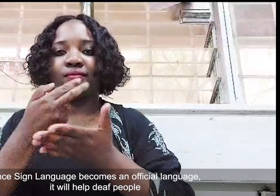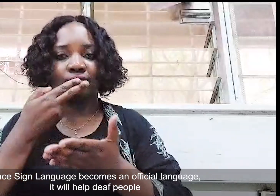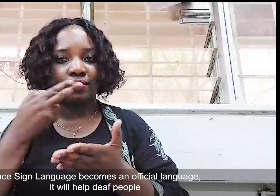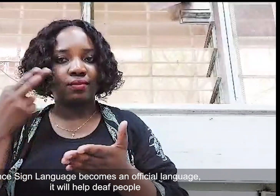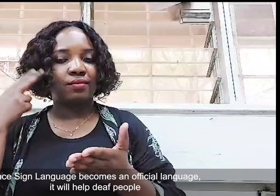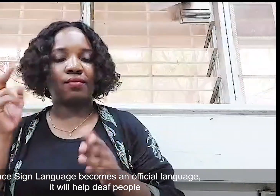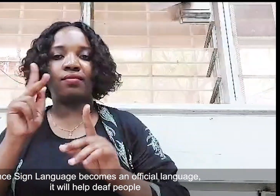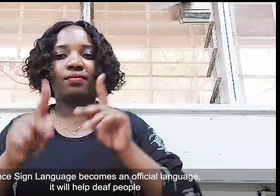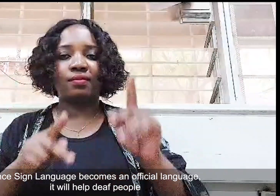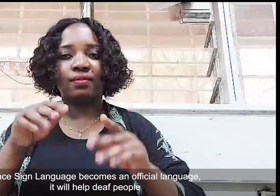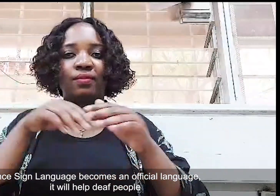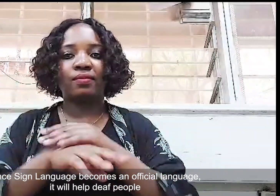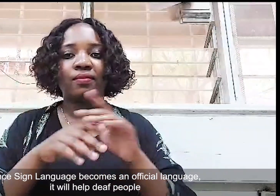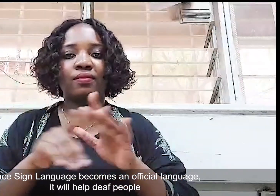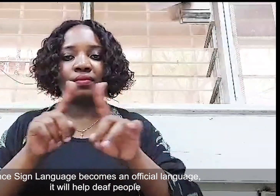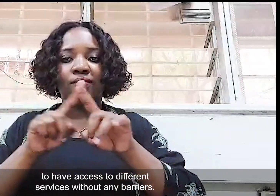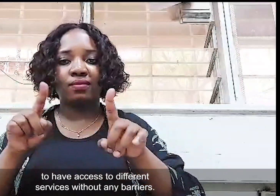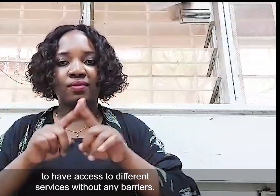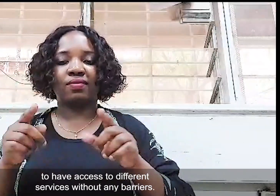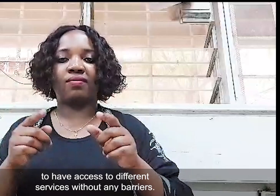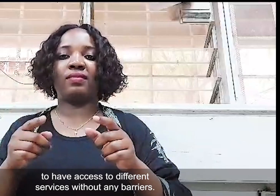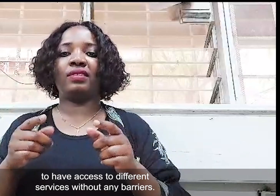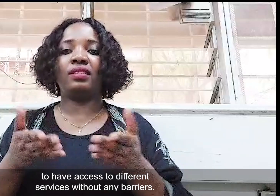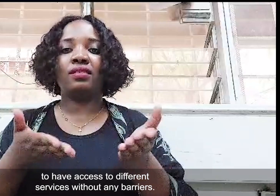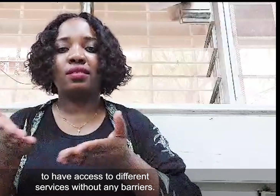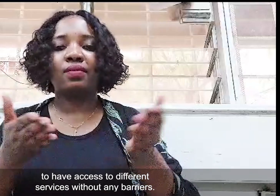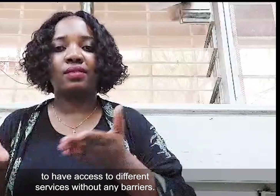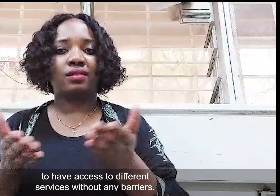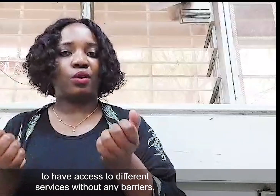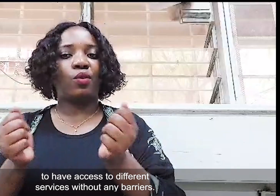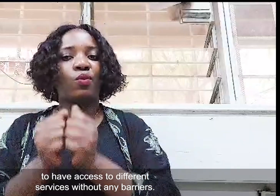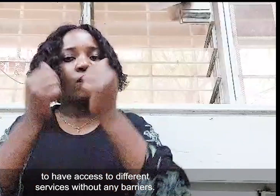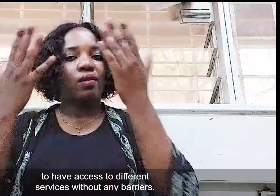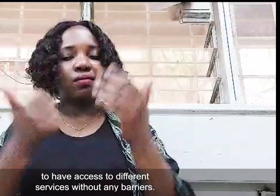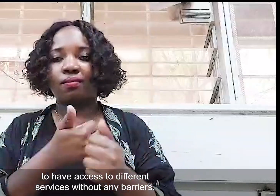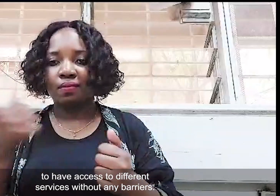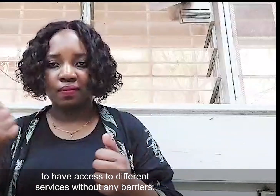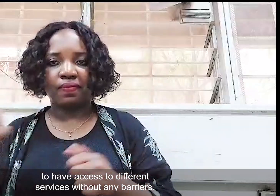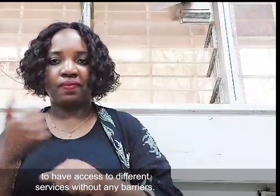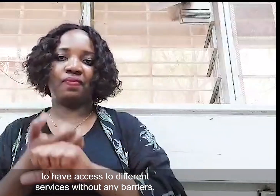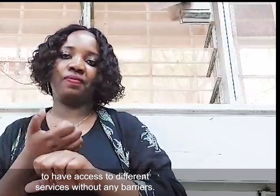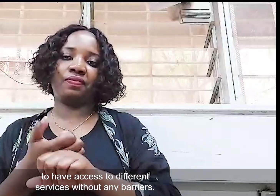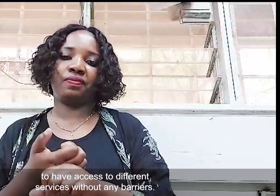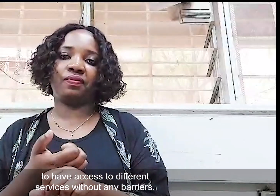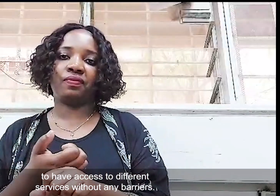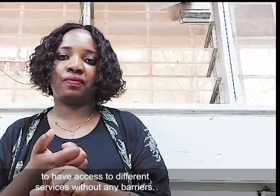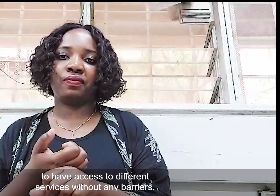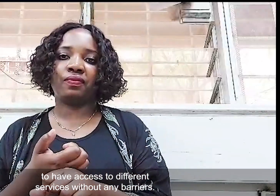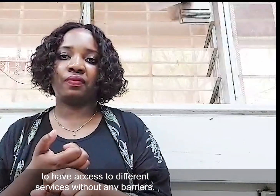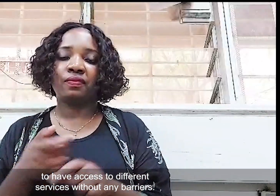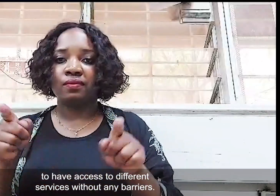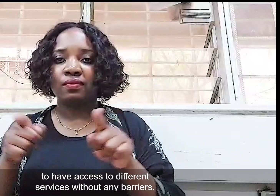Once sign language becomes an official language, it will help deaf people to have access to different services without any